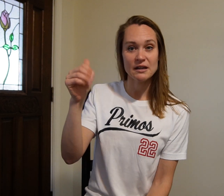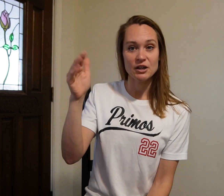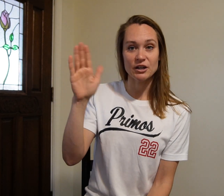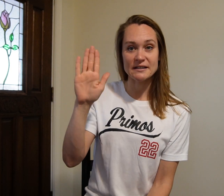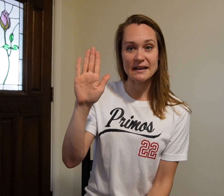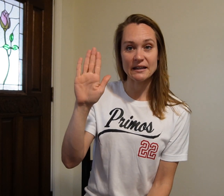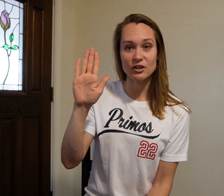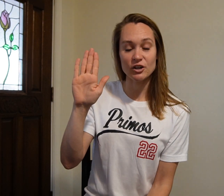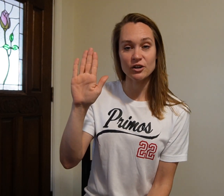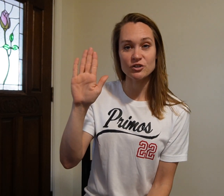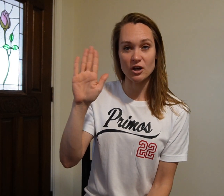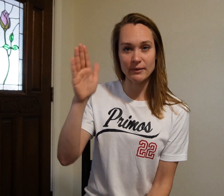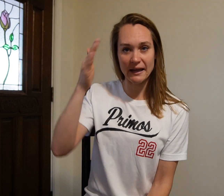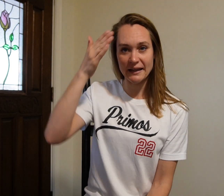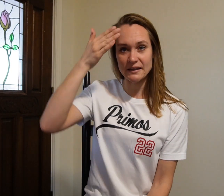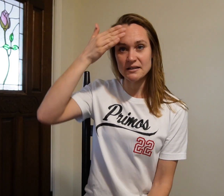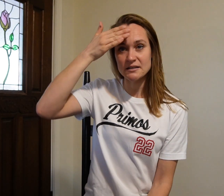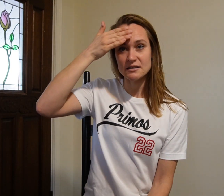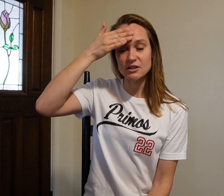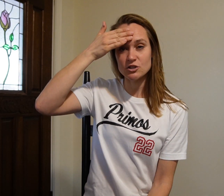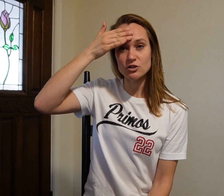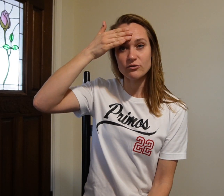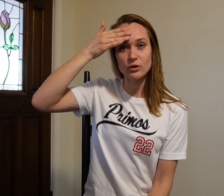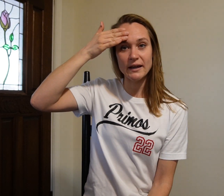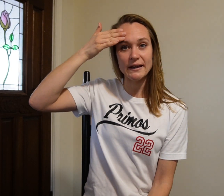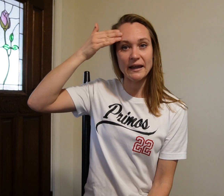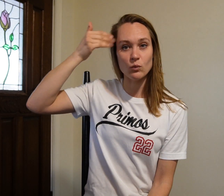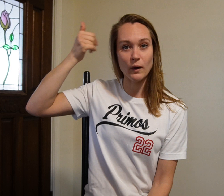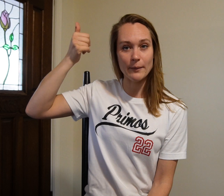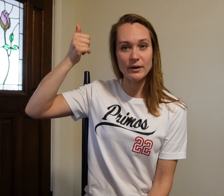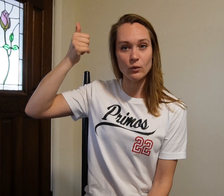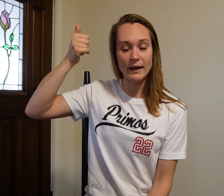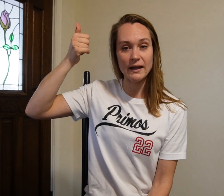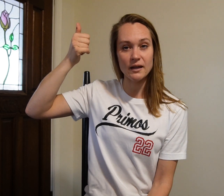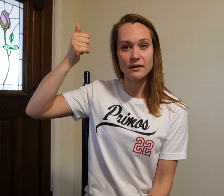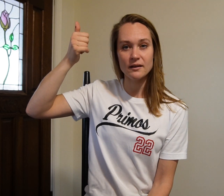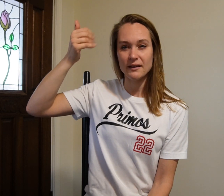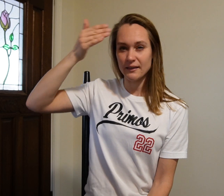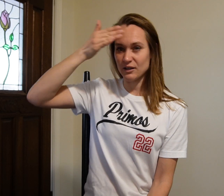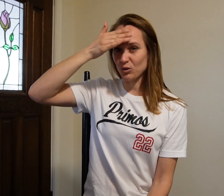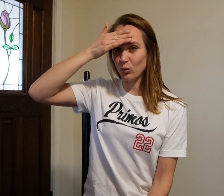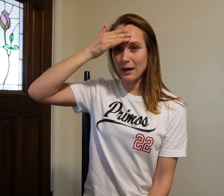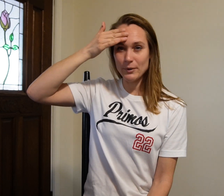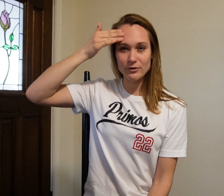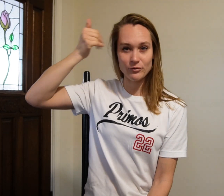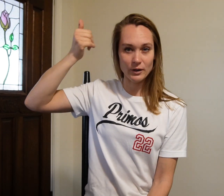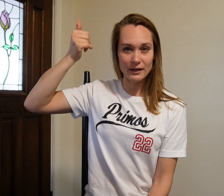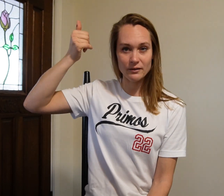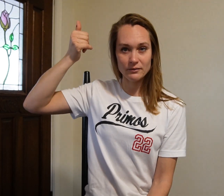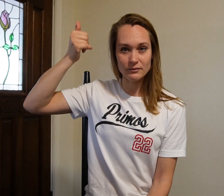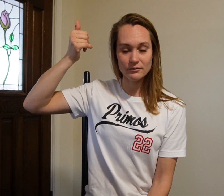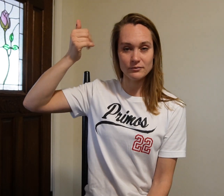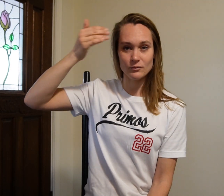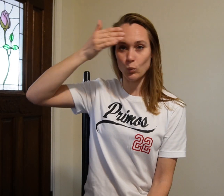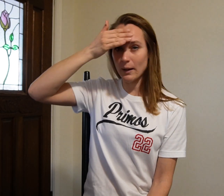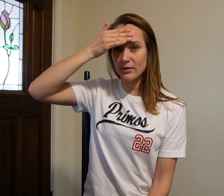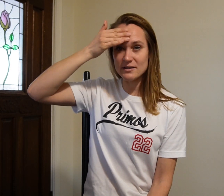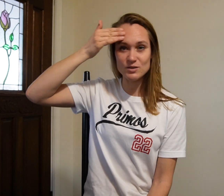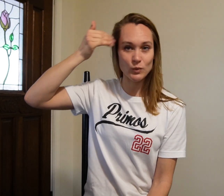You're going to take your dominant hand, touch it to your forehead, and wipe it away. Like you're wiping your forehead. Wiping the sweat